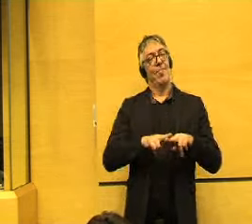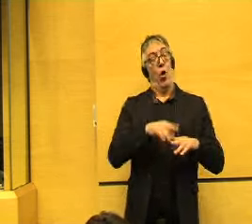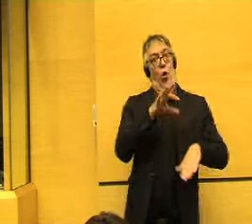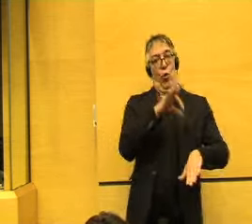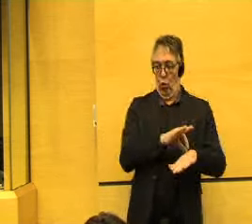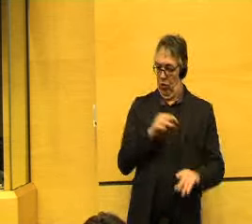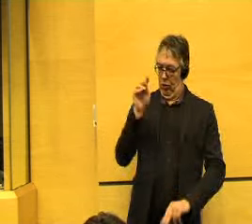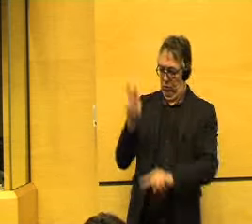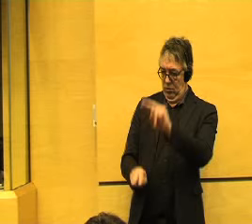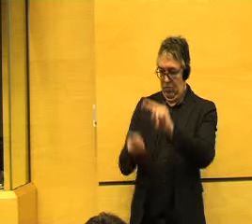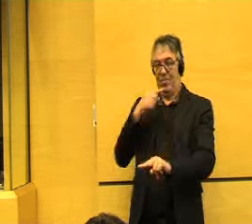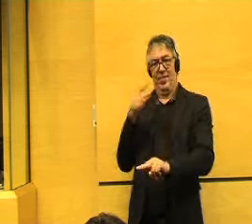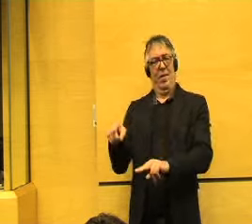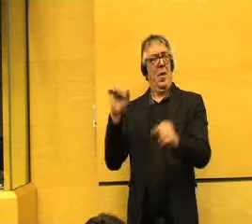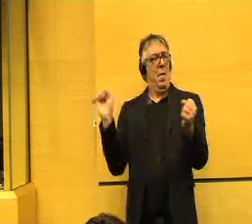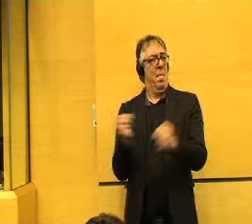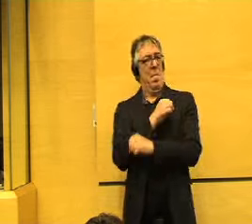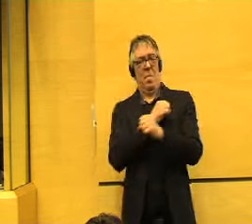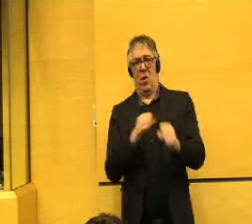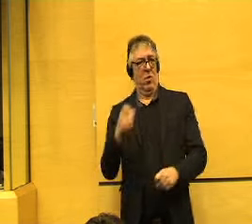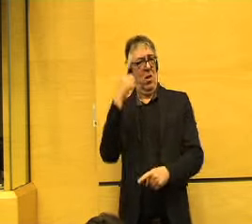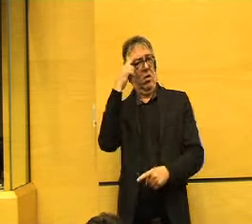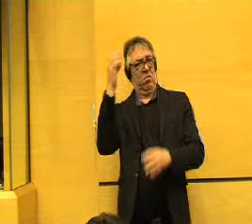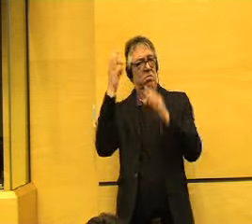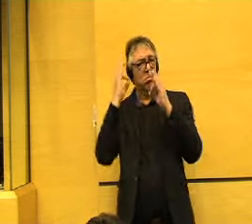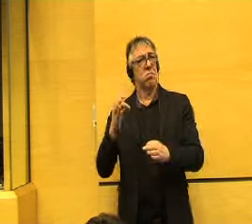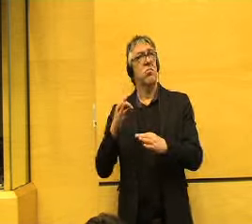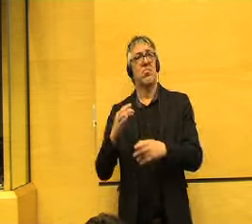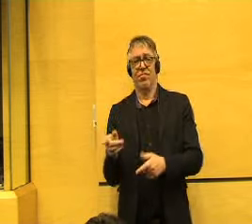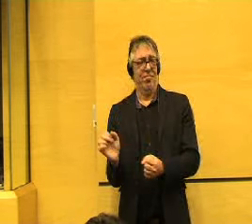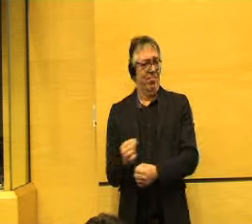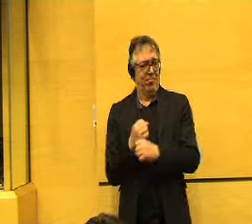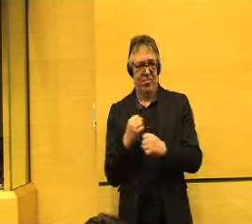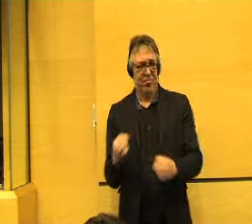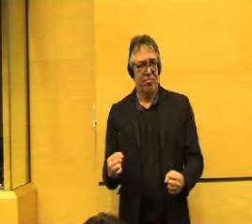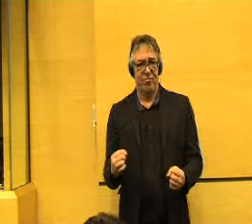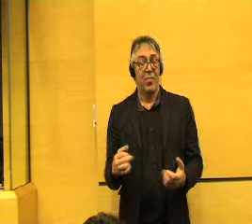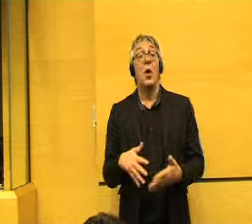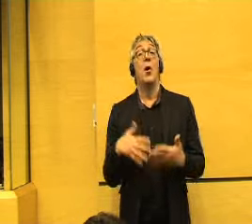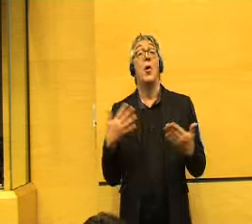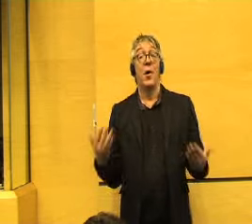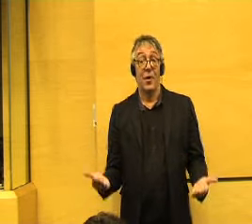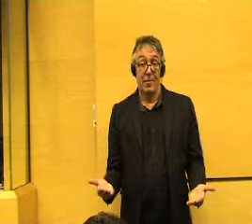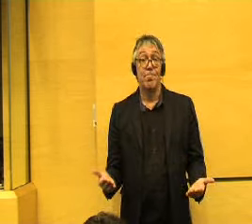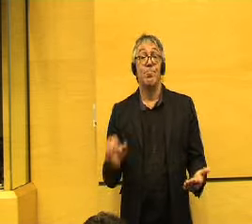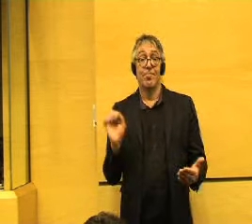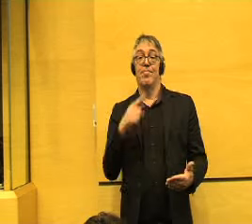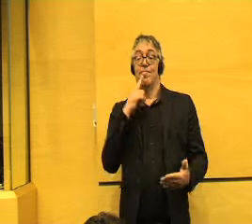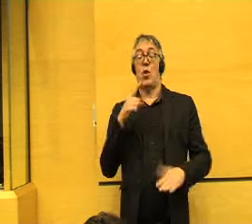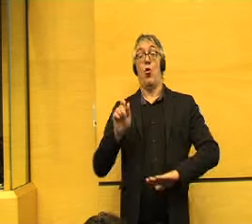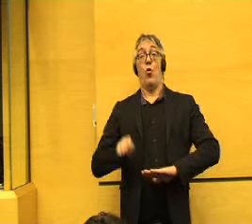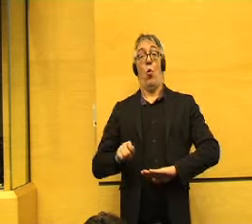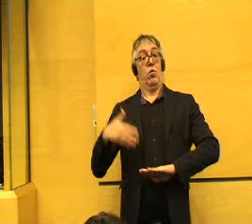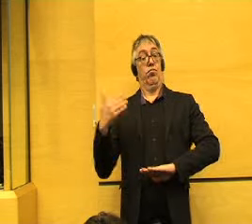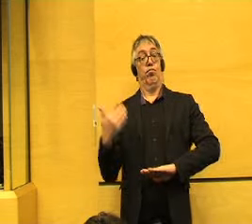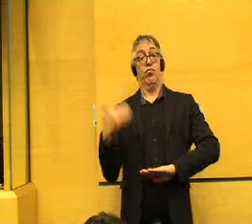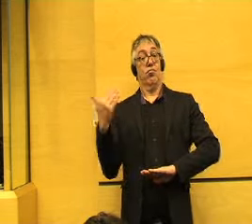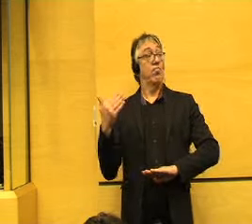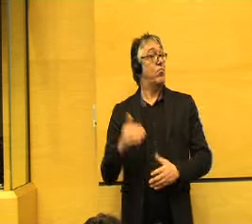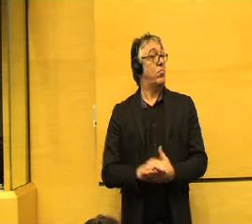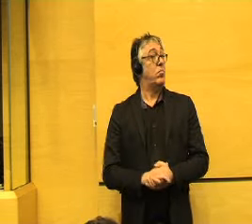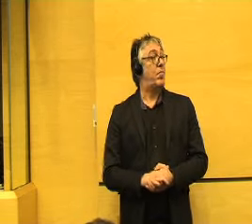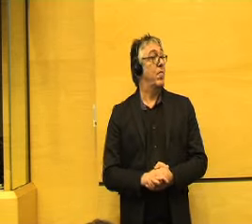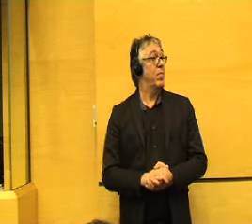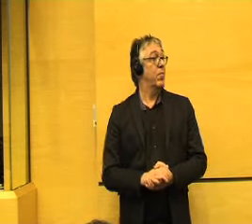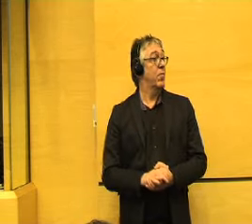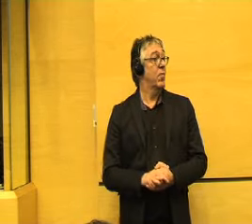officer until the person is recovered. It has also been a practice that physicians